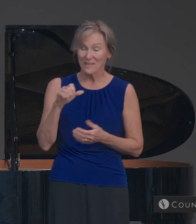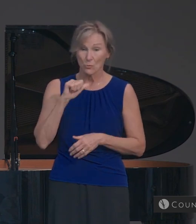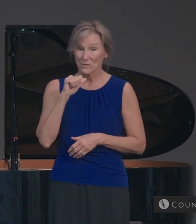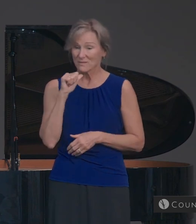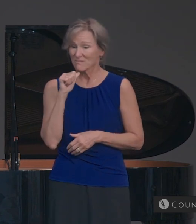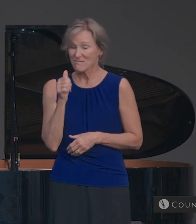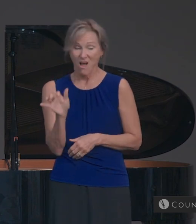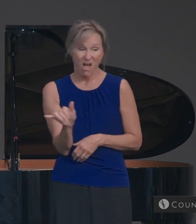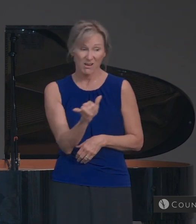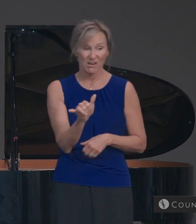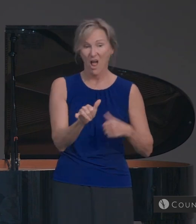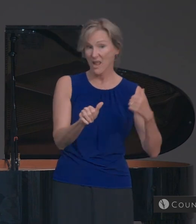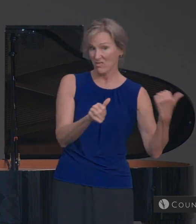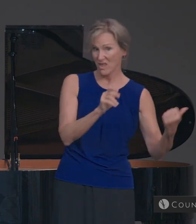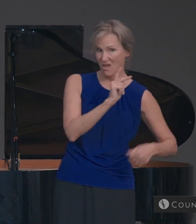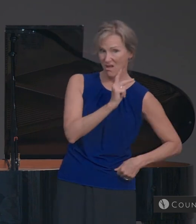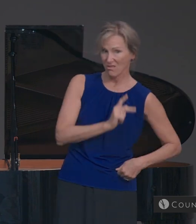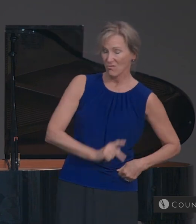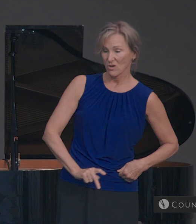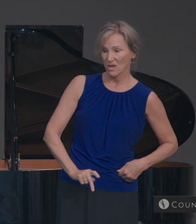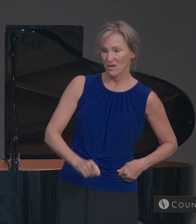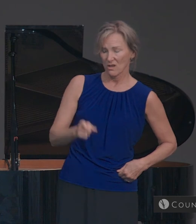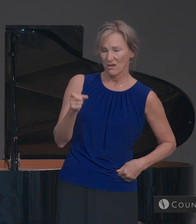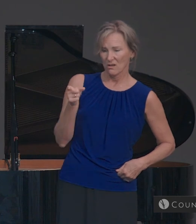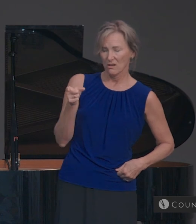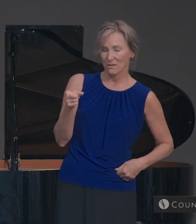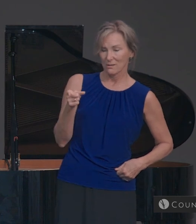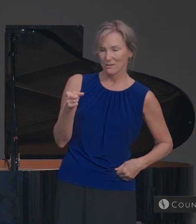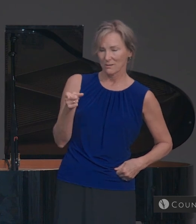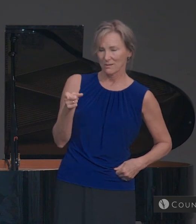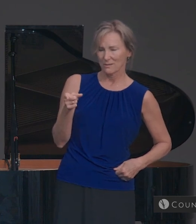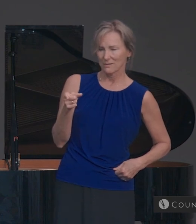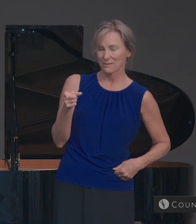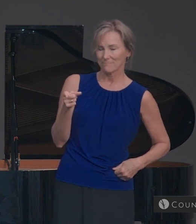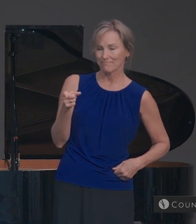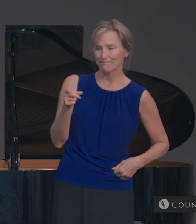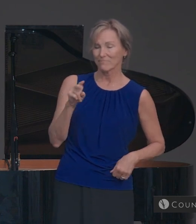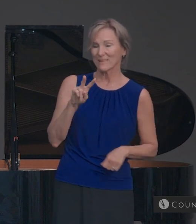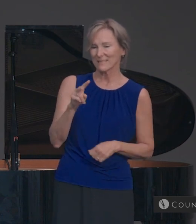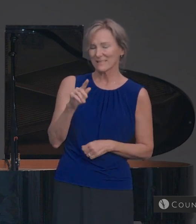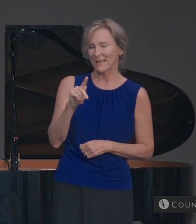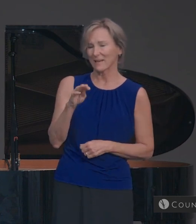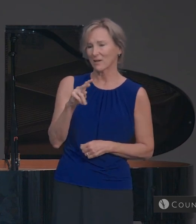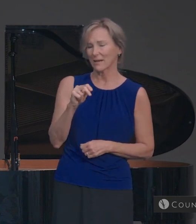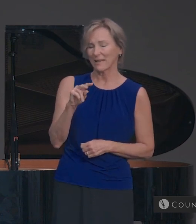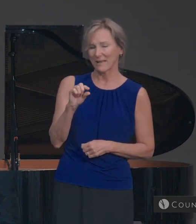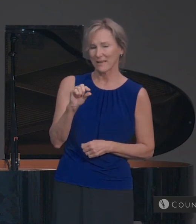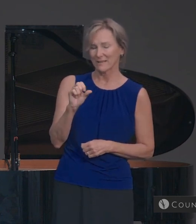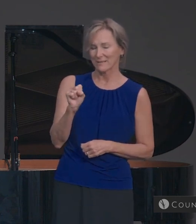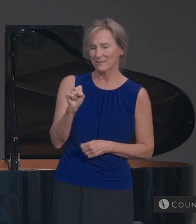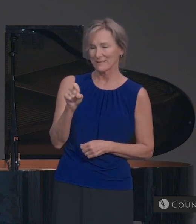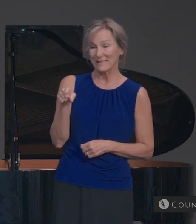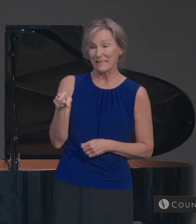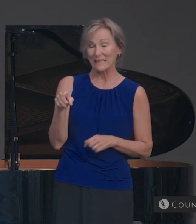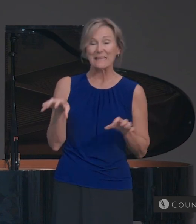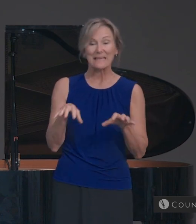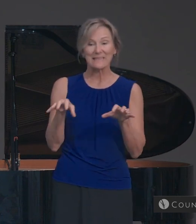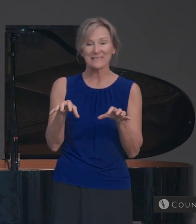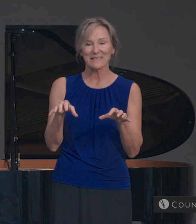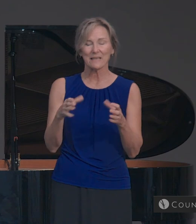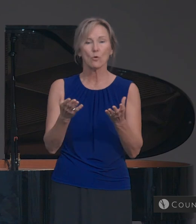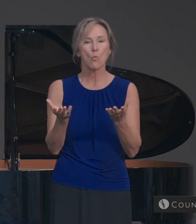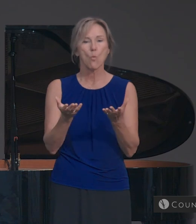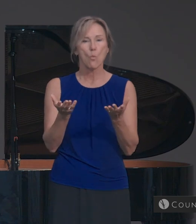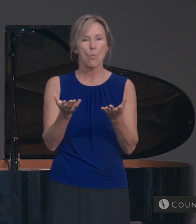them. We read this about Hezekiah in 2 Kings 18. He did what was